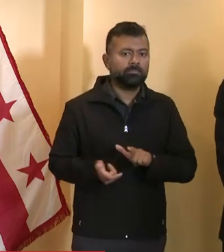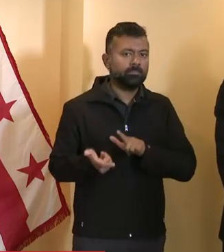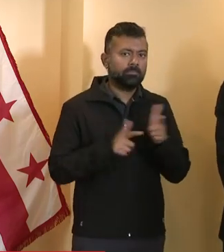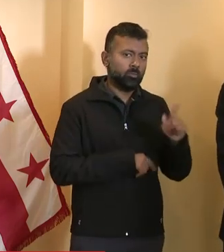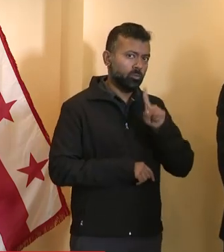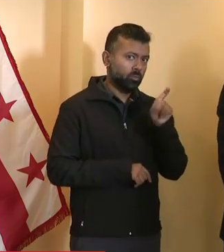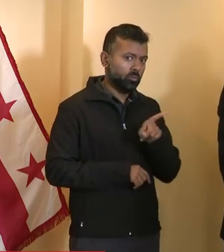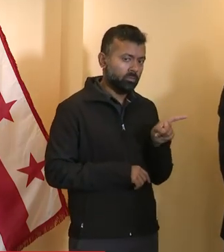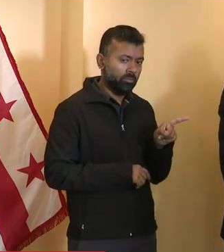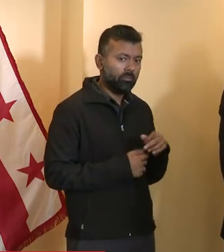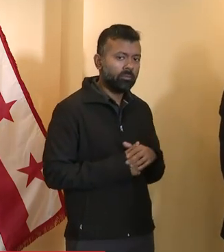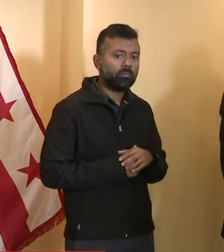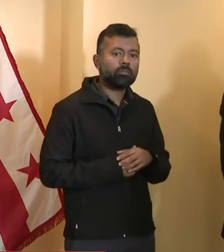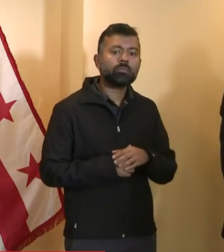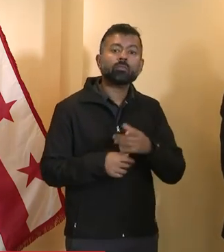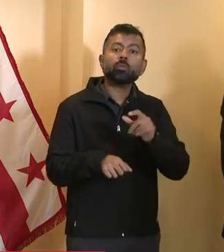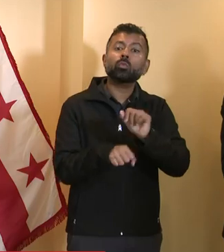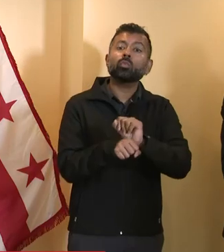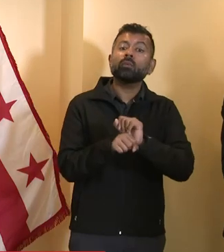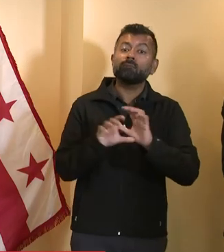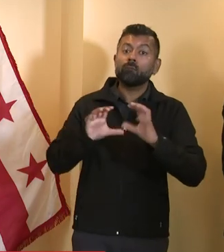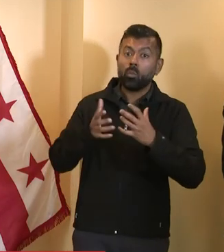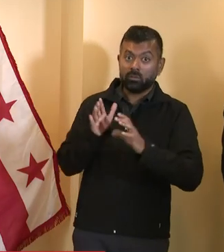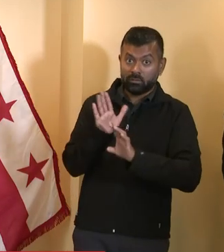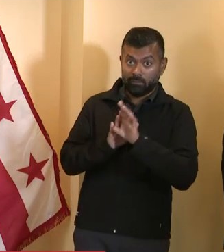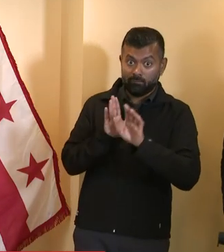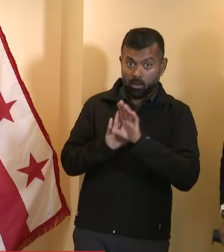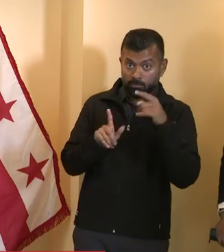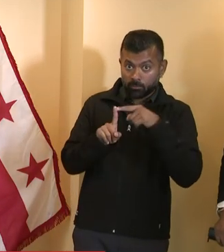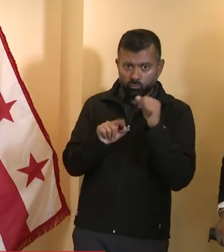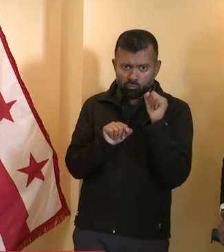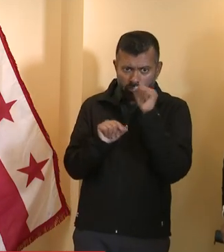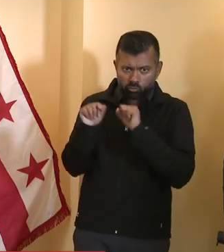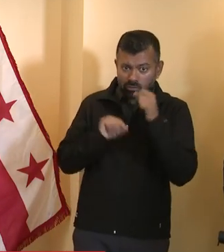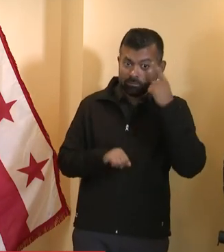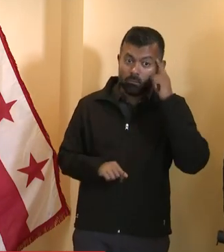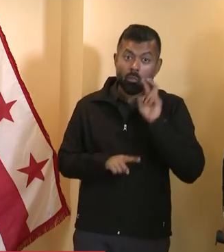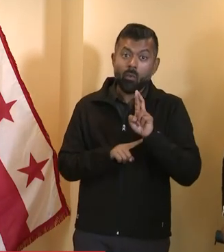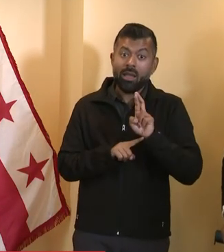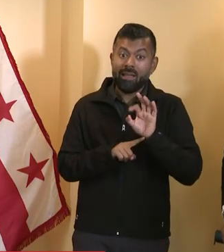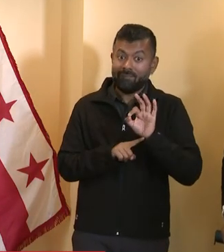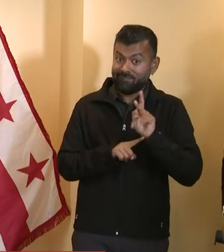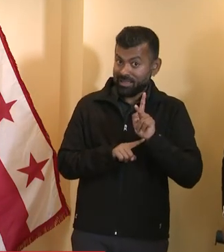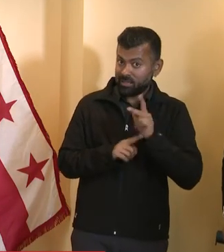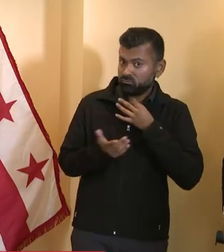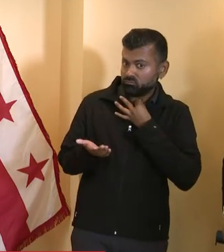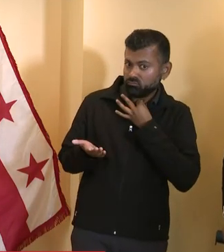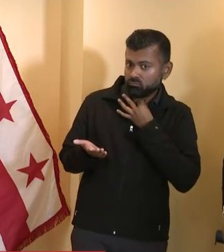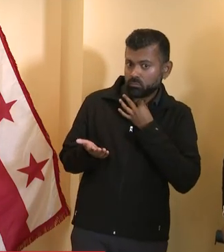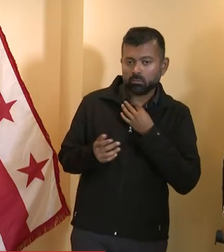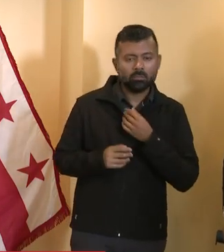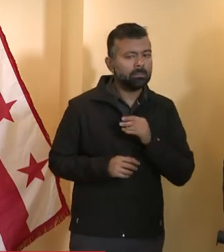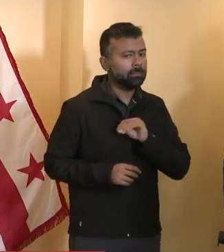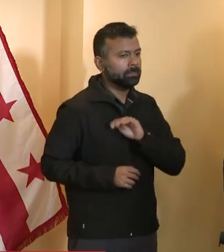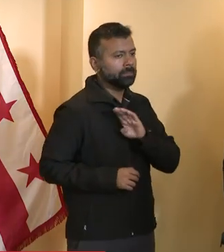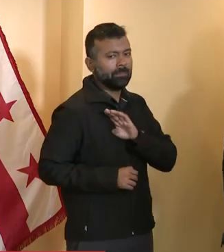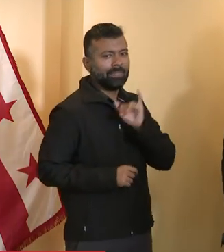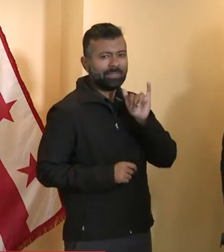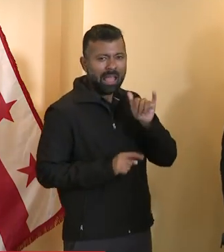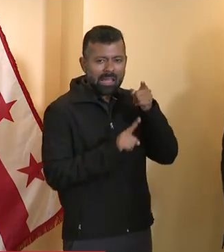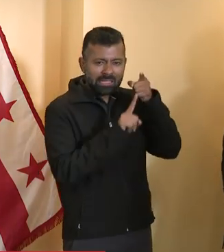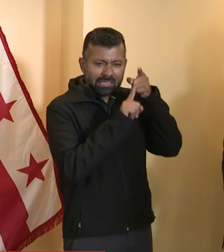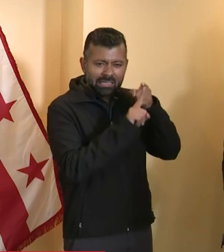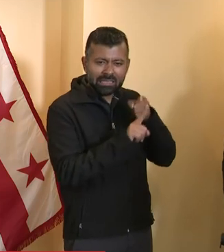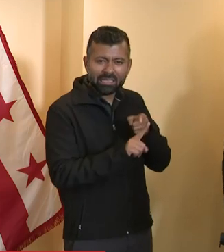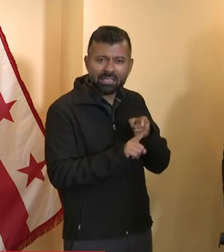workforce development strategy piece for RFK? Well, not specifically for RFK. I don't think we are that advanced in